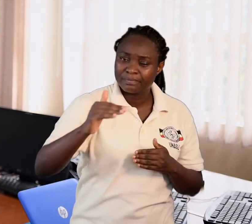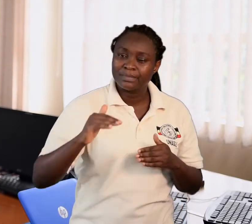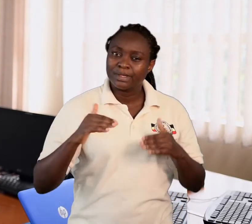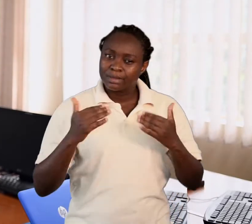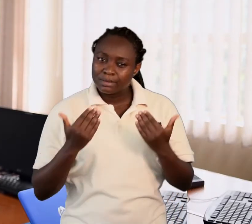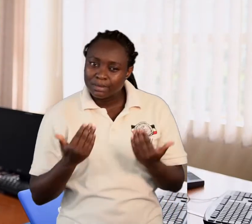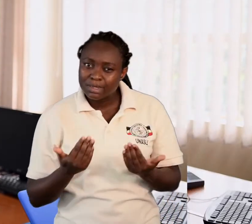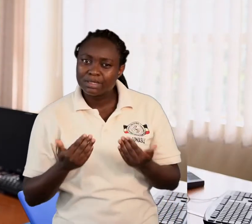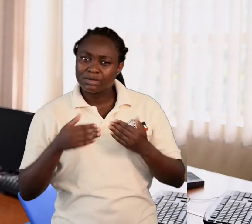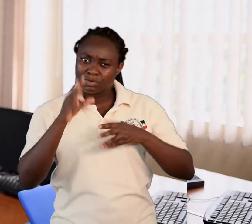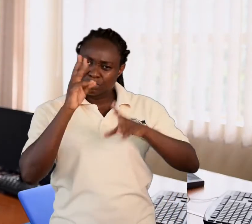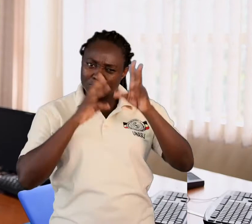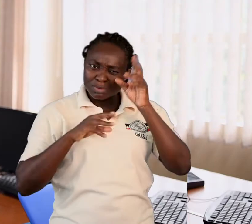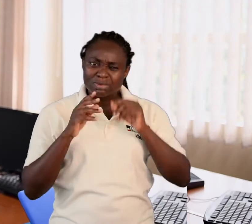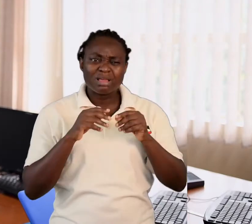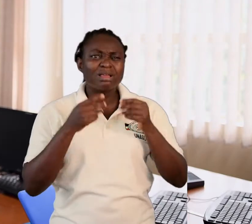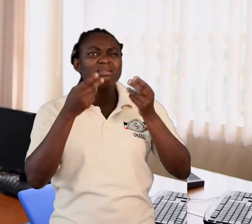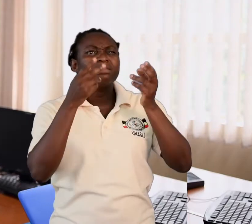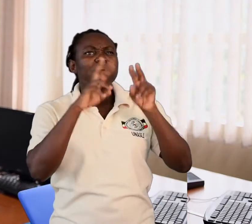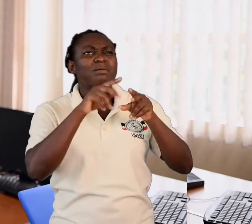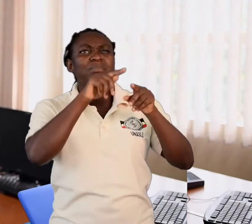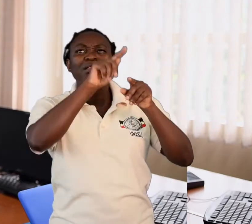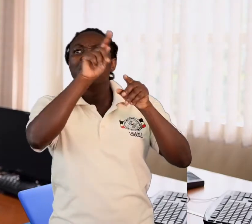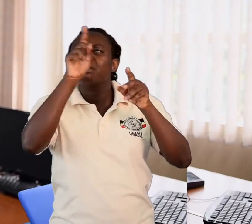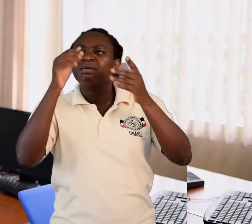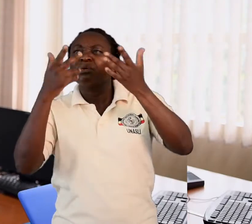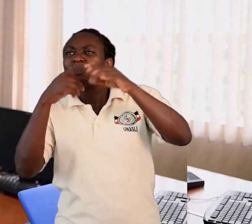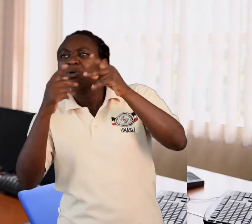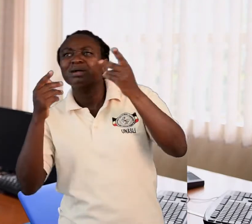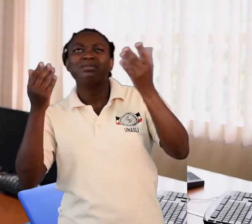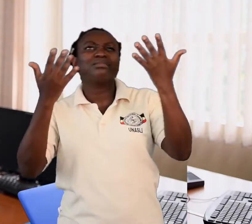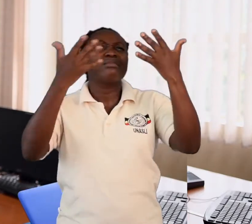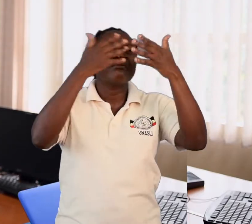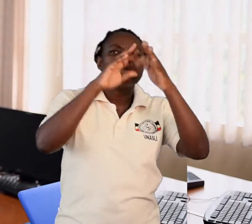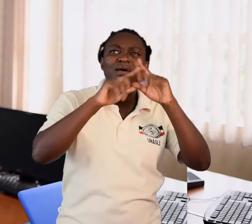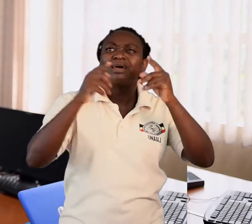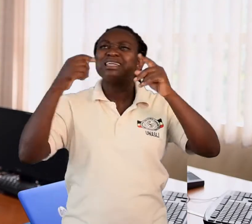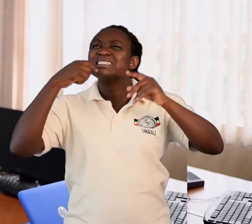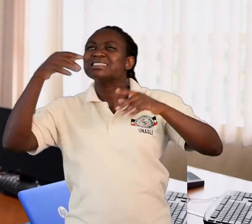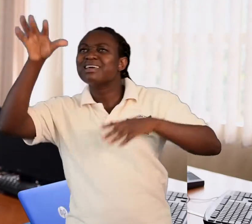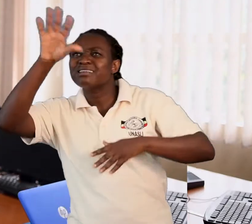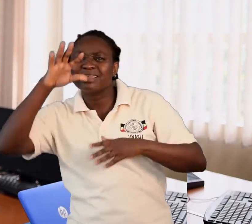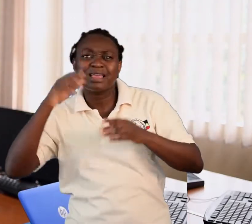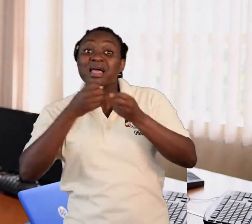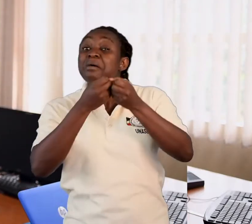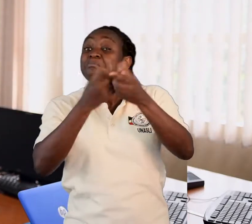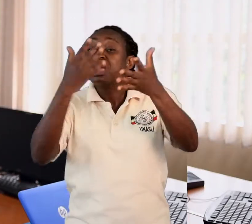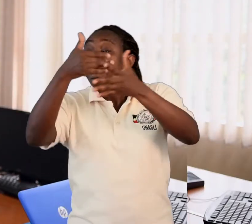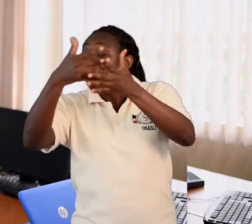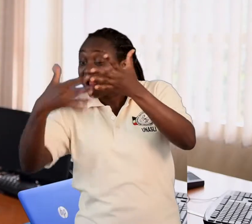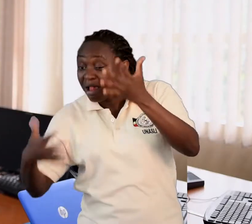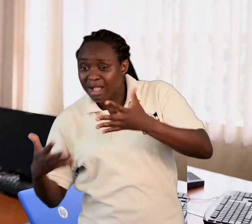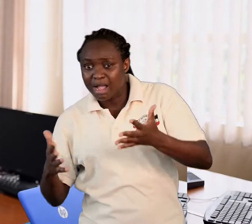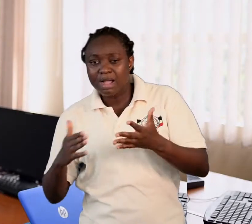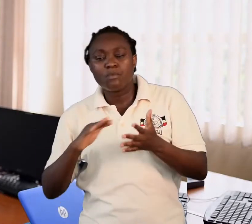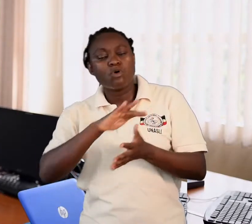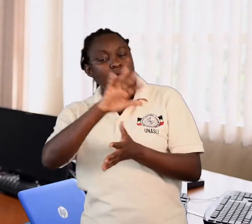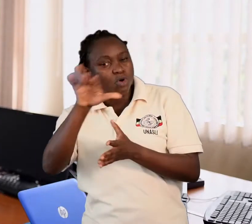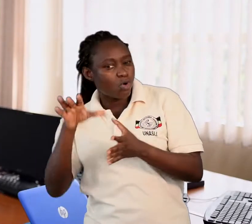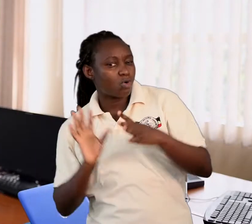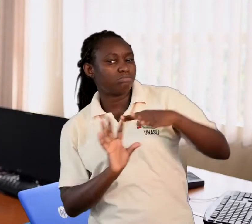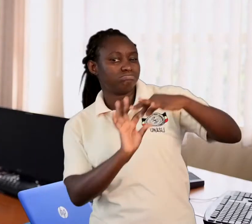out that these things and many others which we have not mentioned here are related